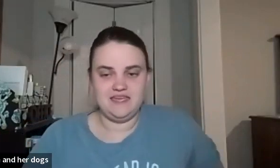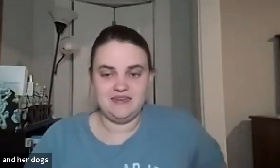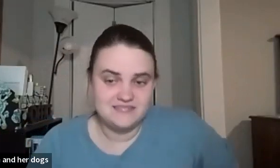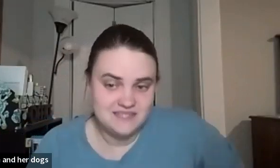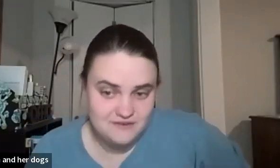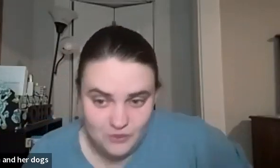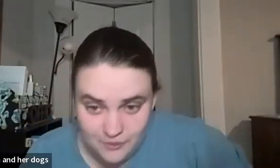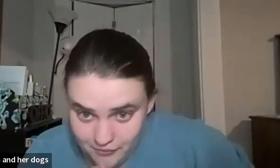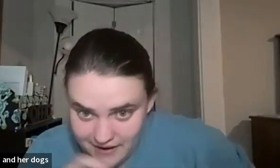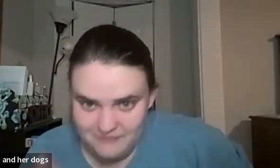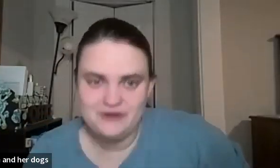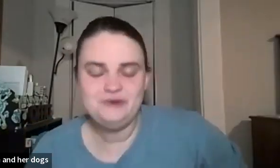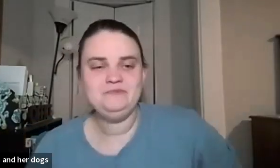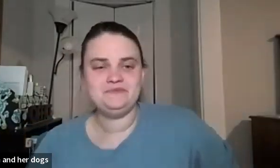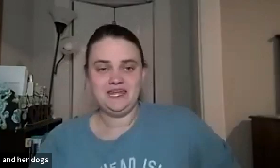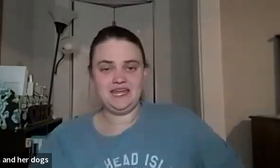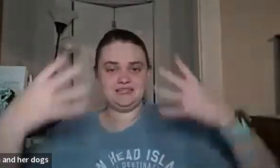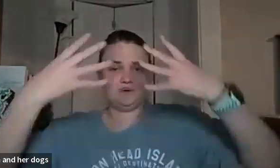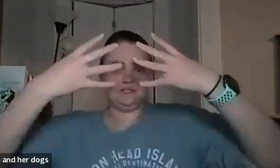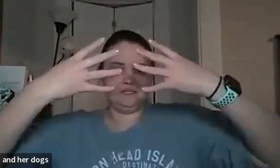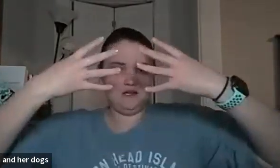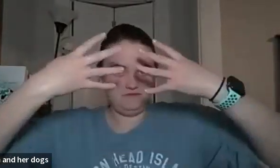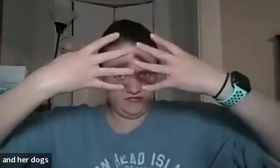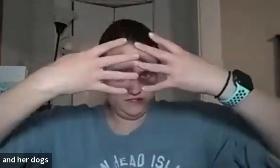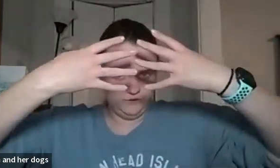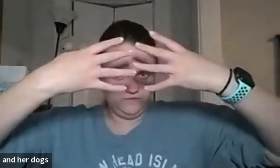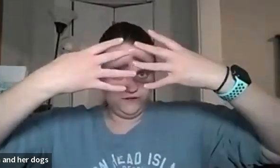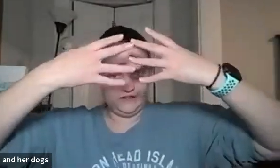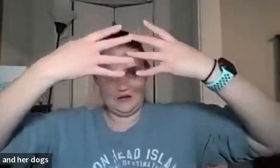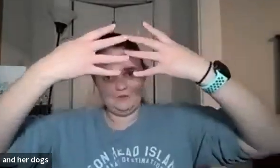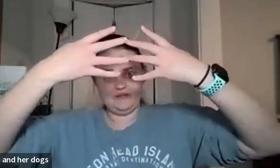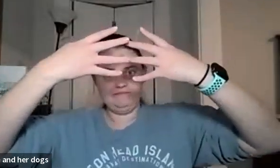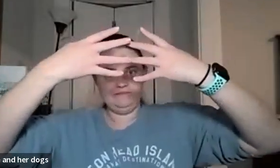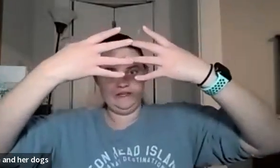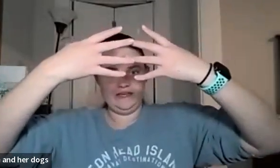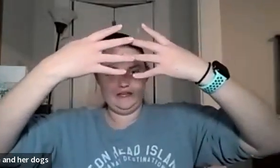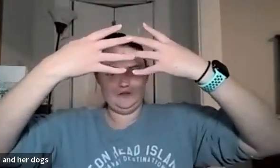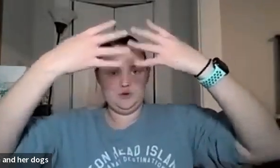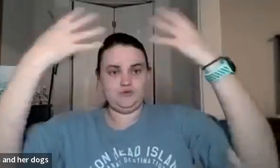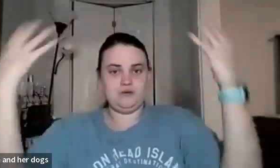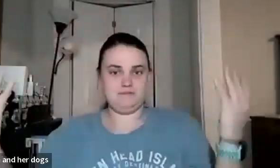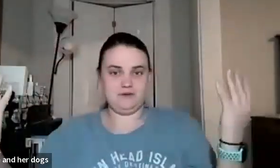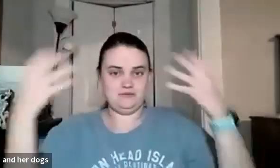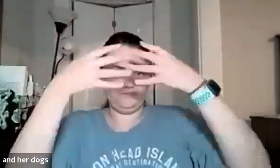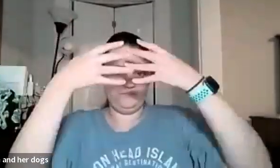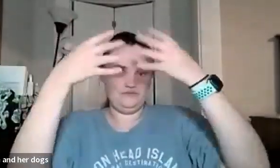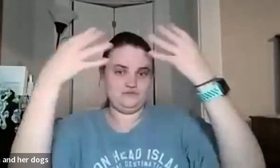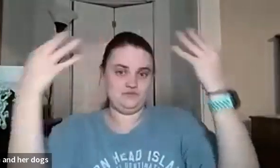Then the sign for rainbow is going to be, you have these, your four fingers kind of open and you go rainbow,